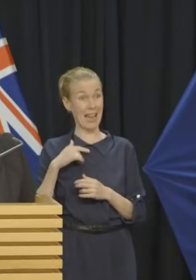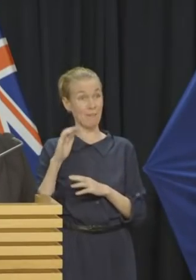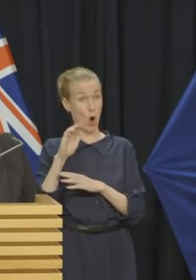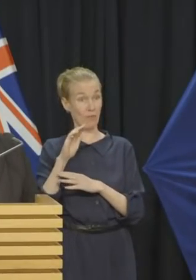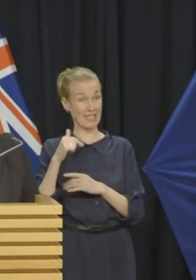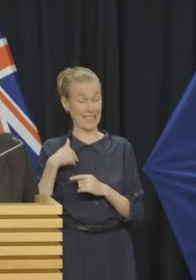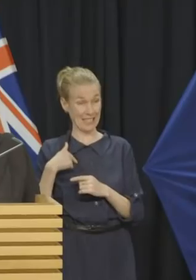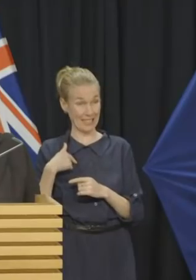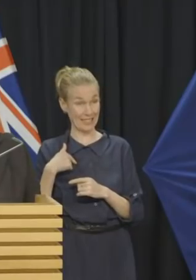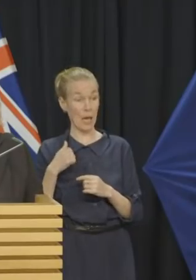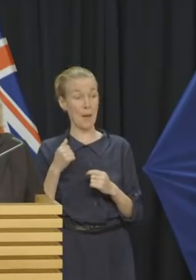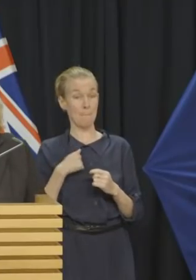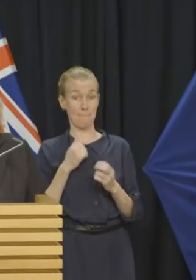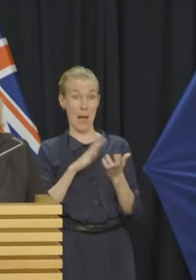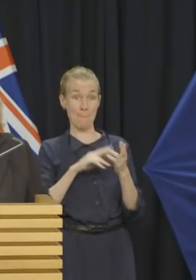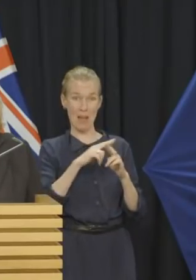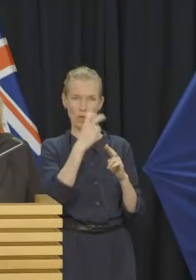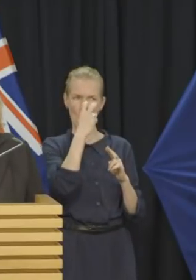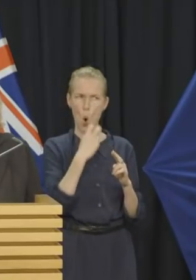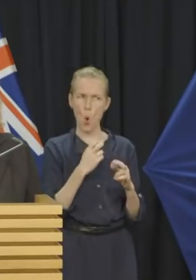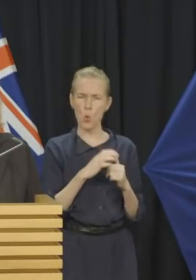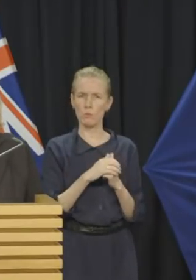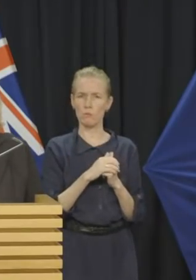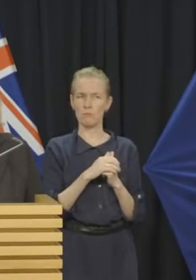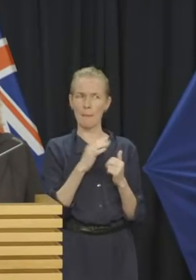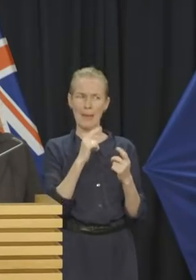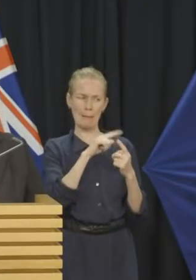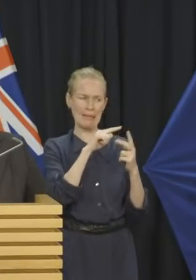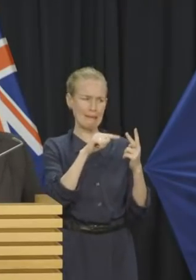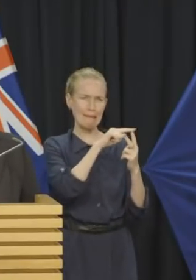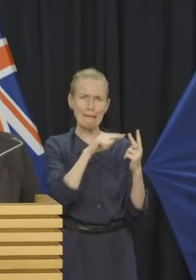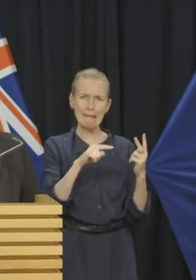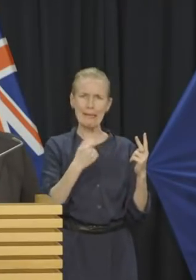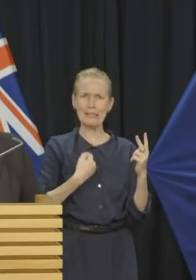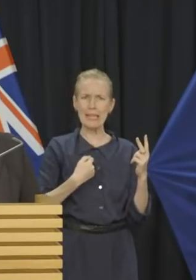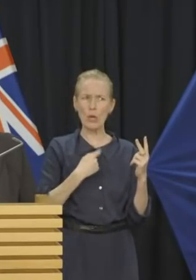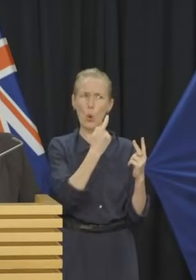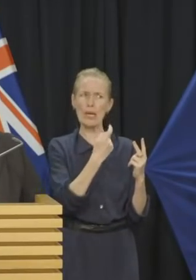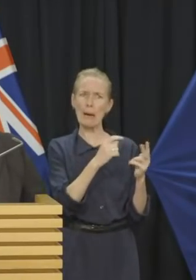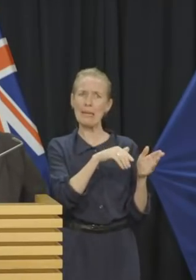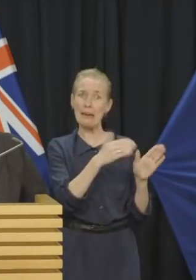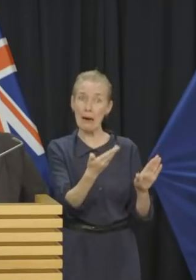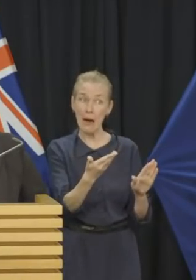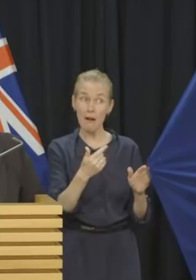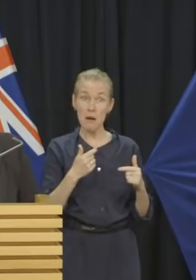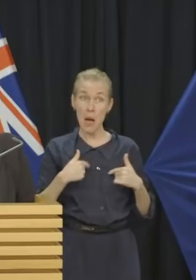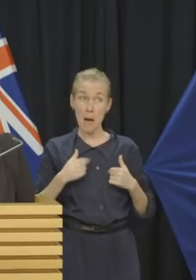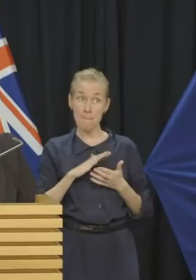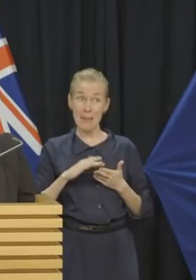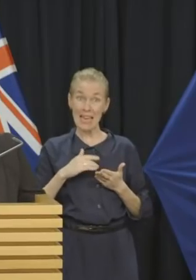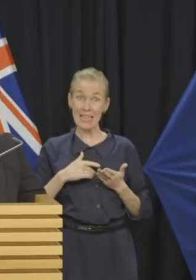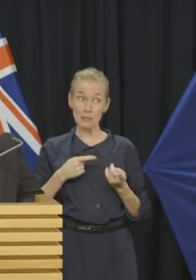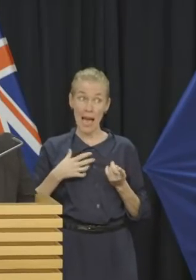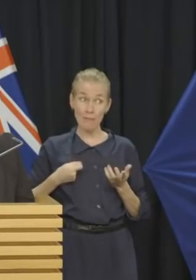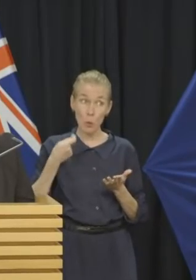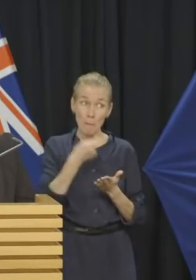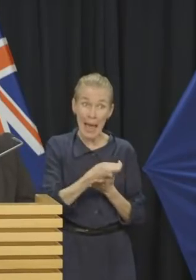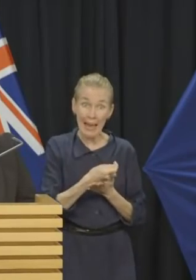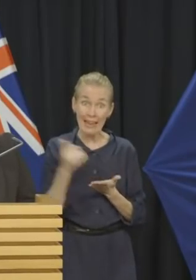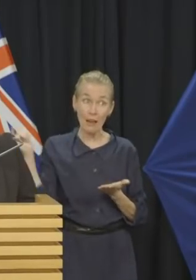dying? Will they have an exemption for one of those or all of them? So in terms of the people's ability to